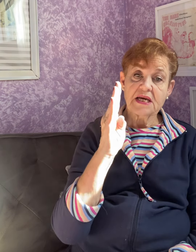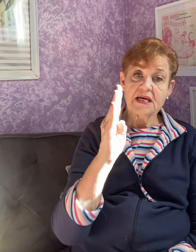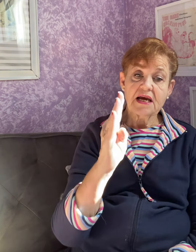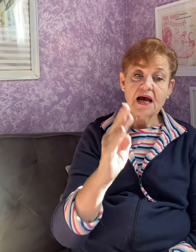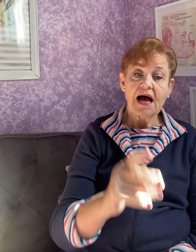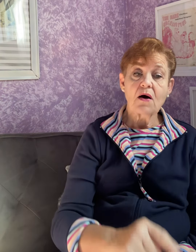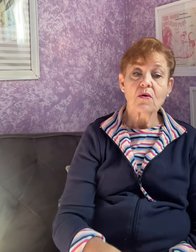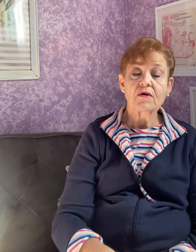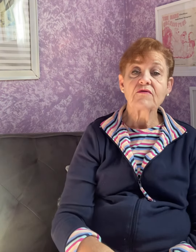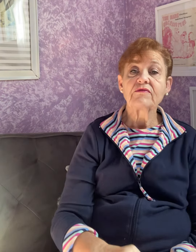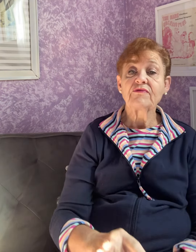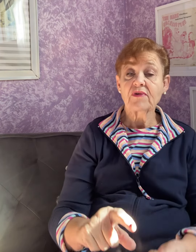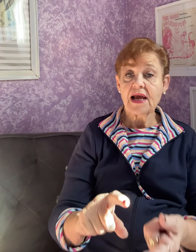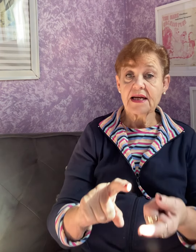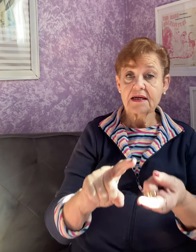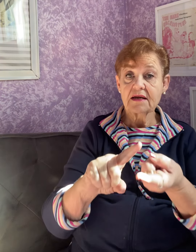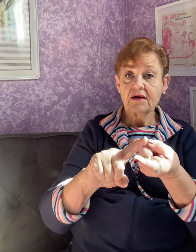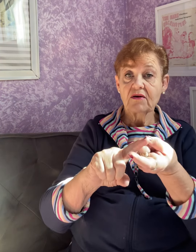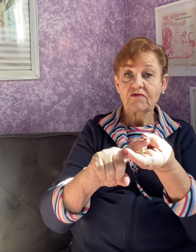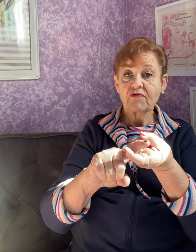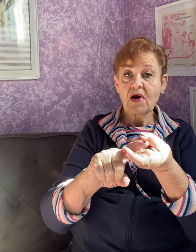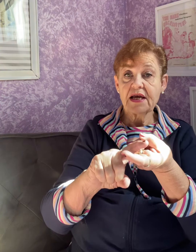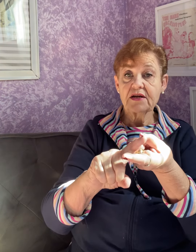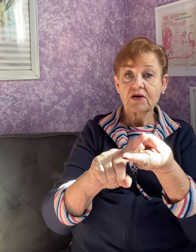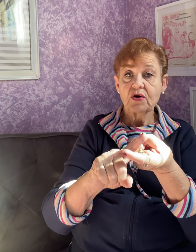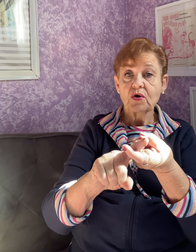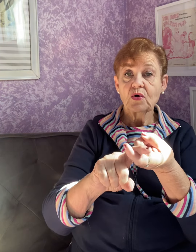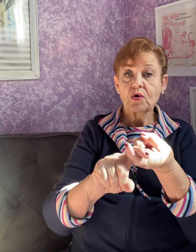Be, our friend. Friend, hook,